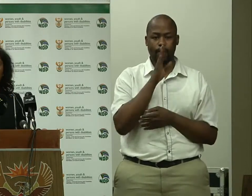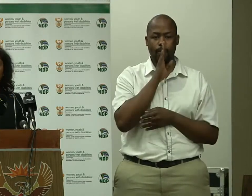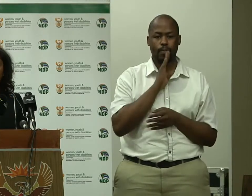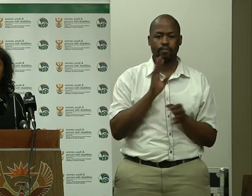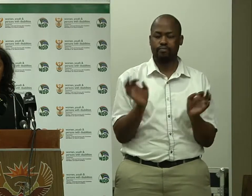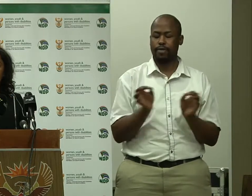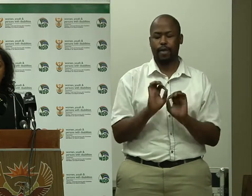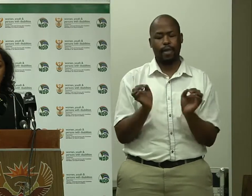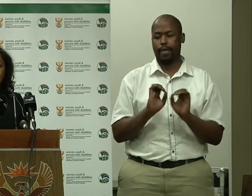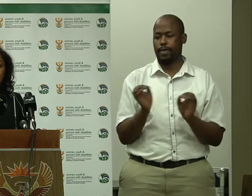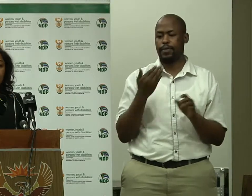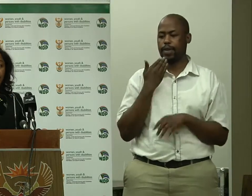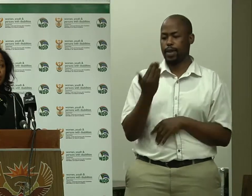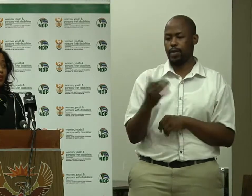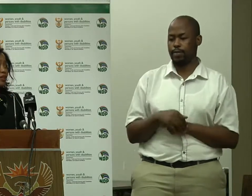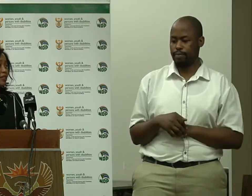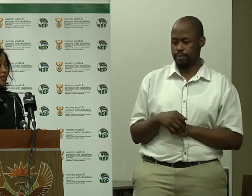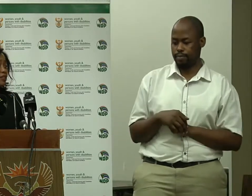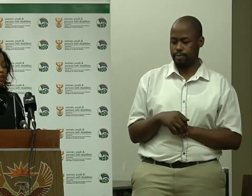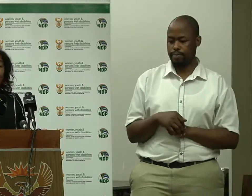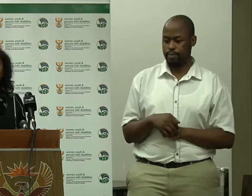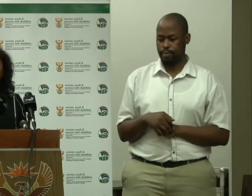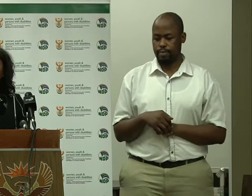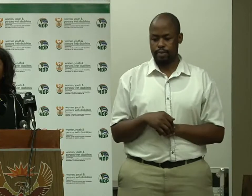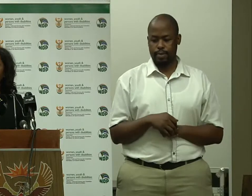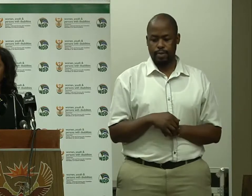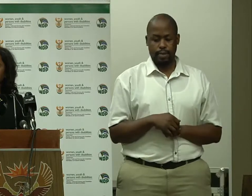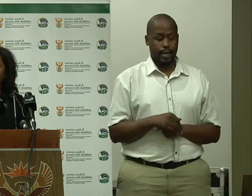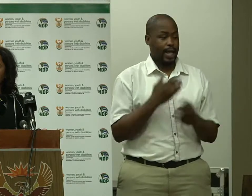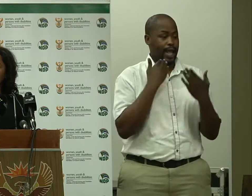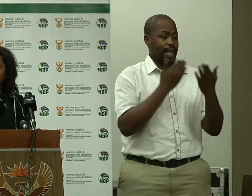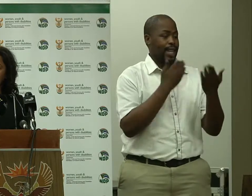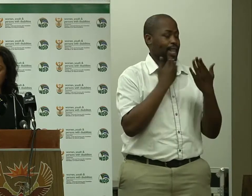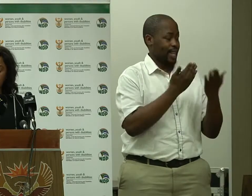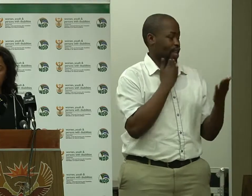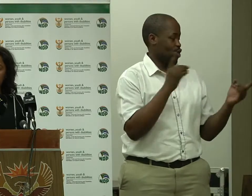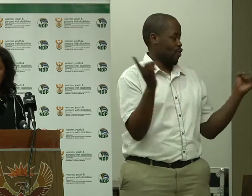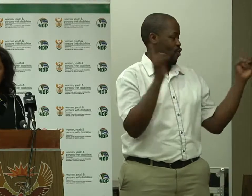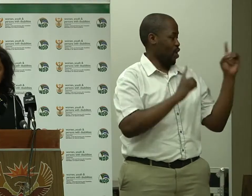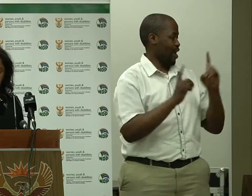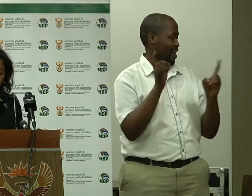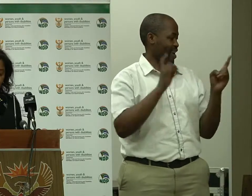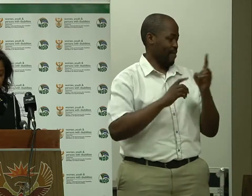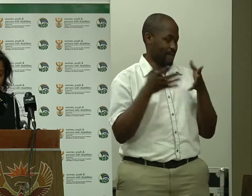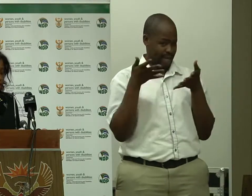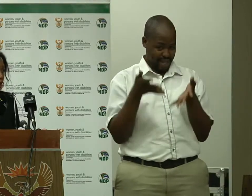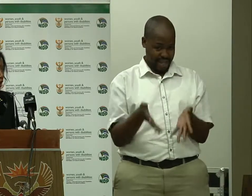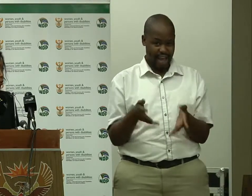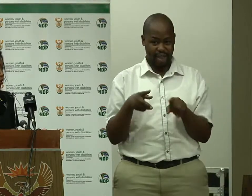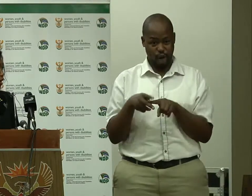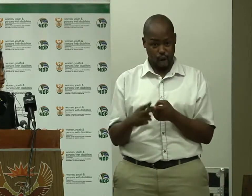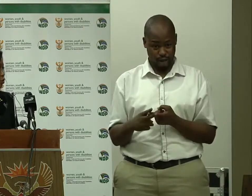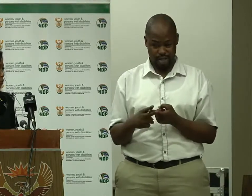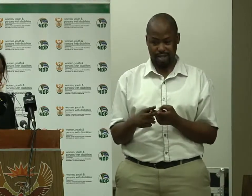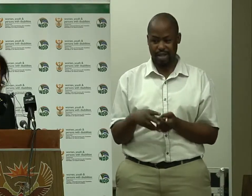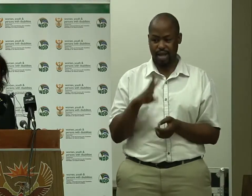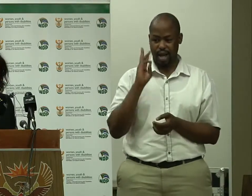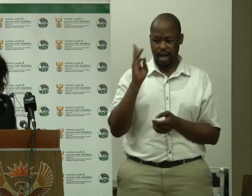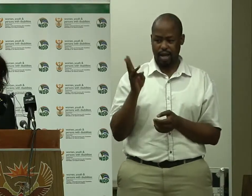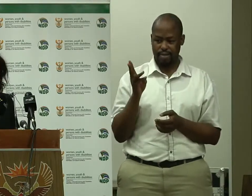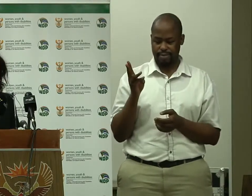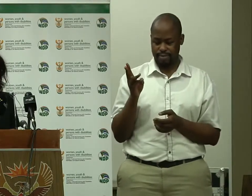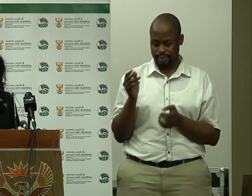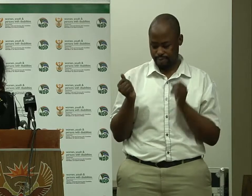No further questions. Thanks. Okay, with that, thank you everyone for attending the launch. I would like to